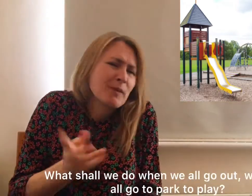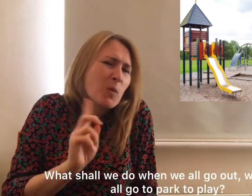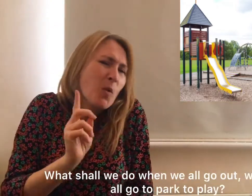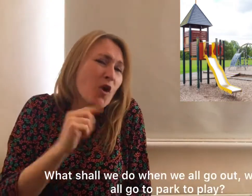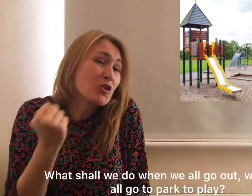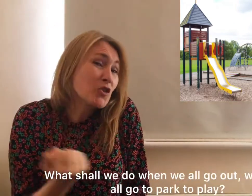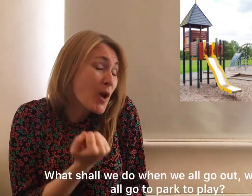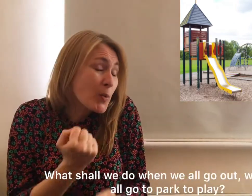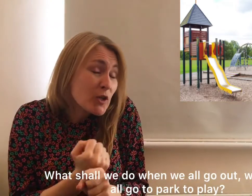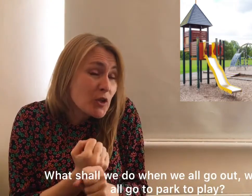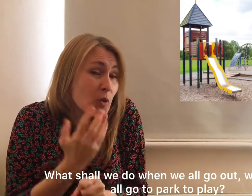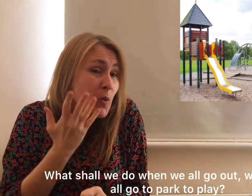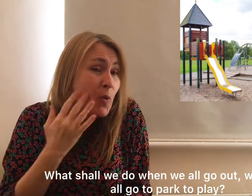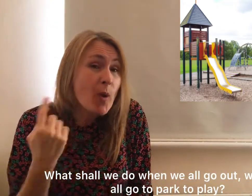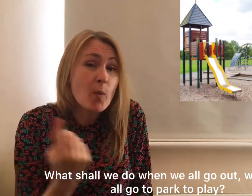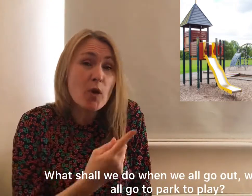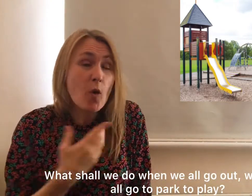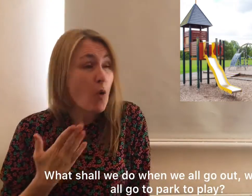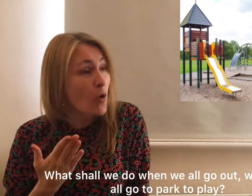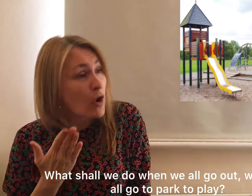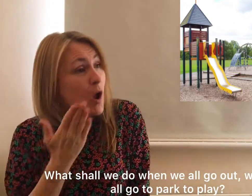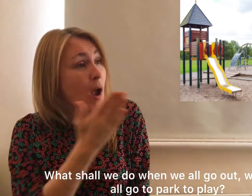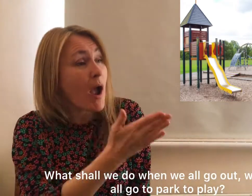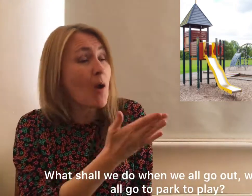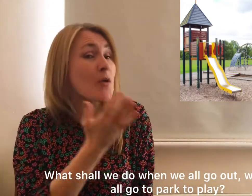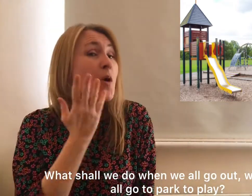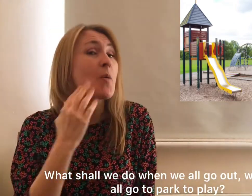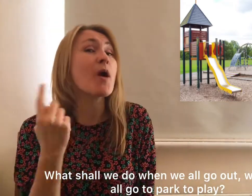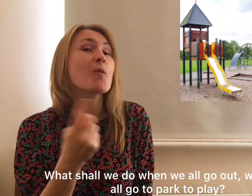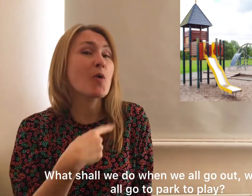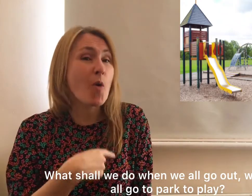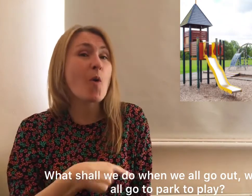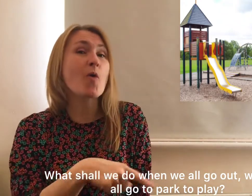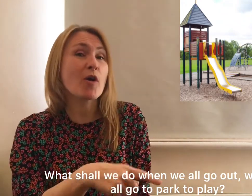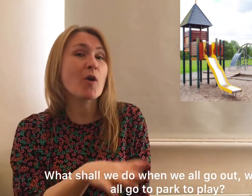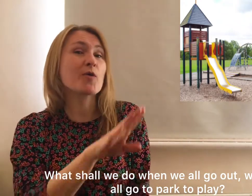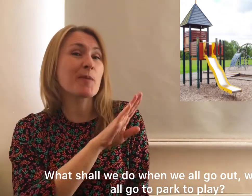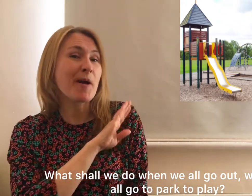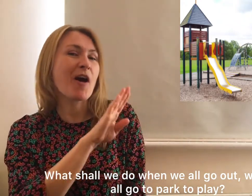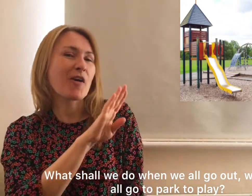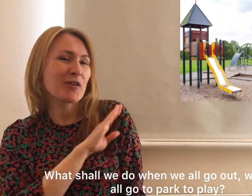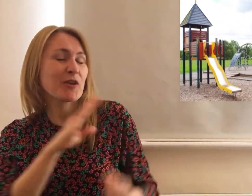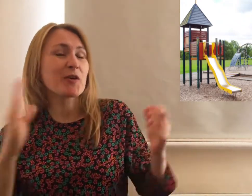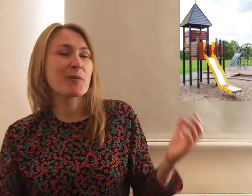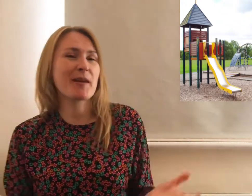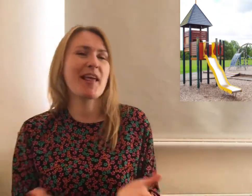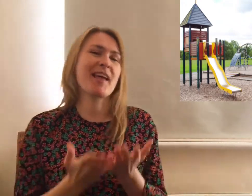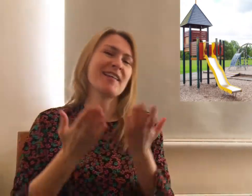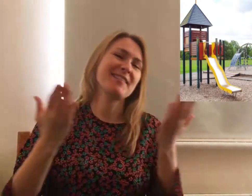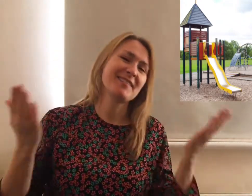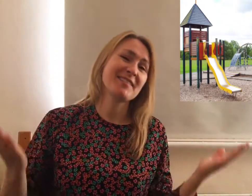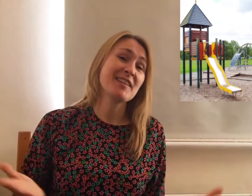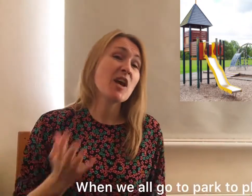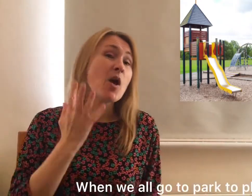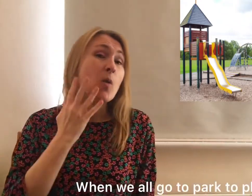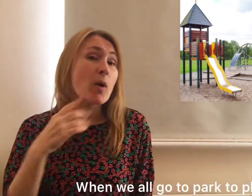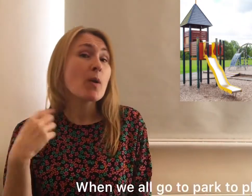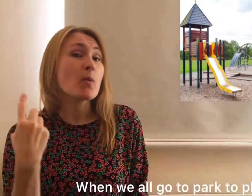That's what we'll do when we all go out, when we go to the park to play When we